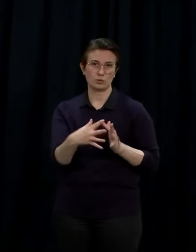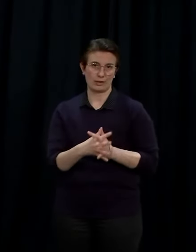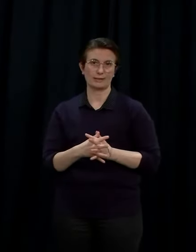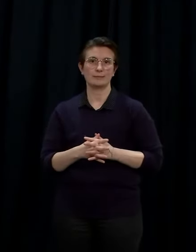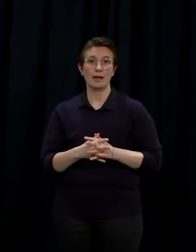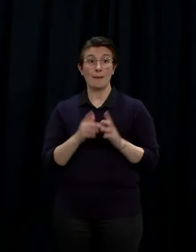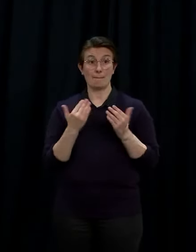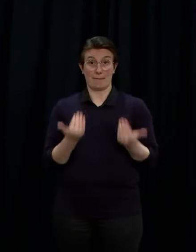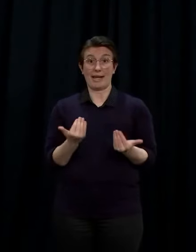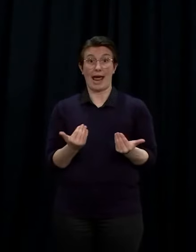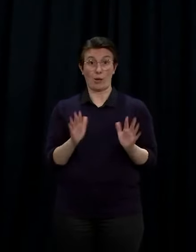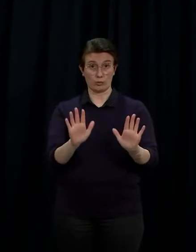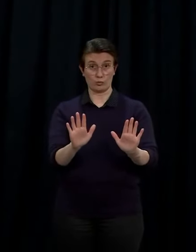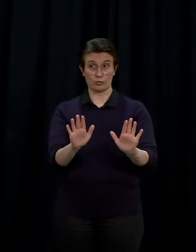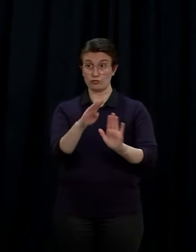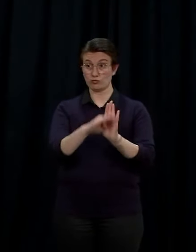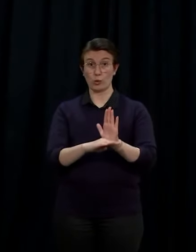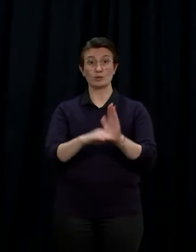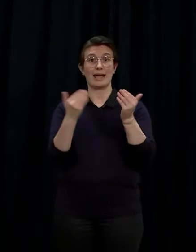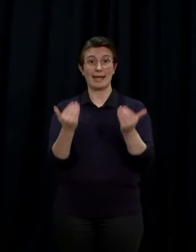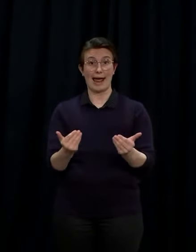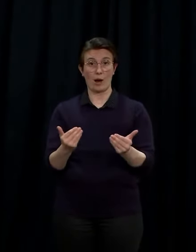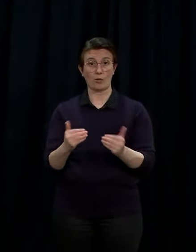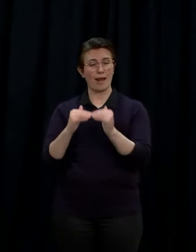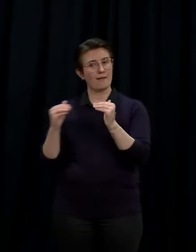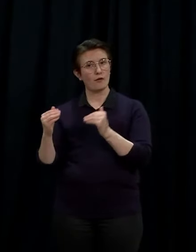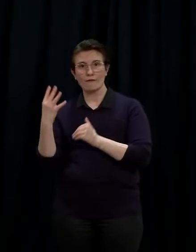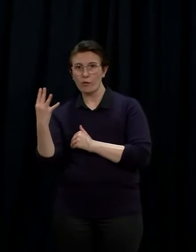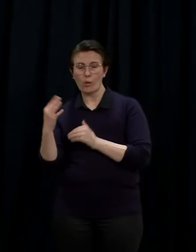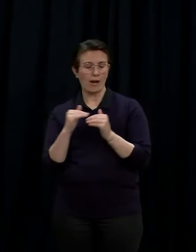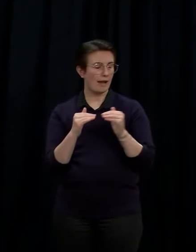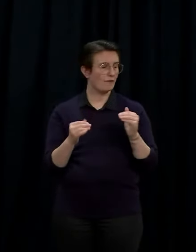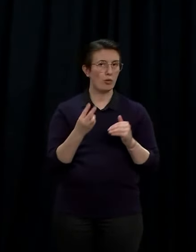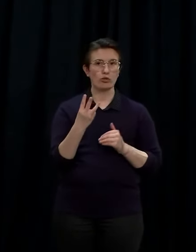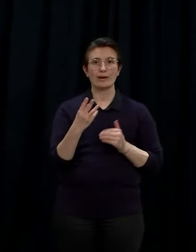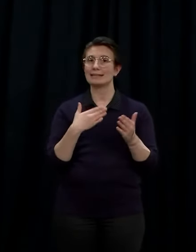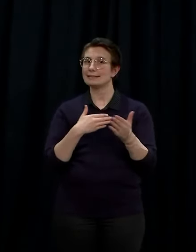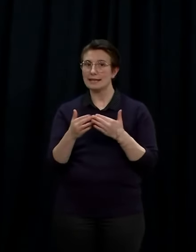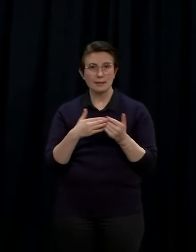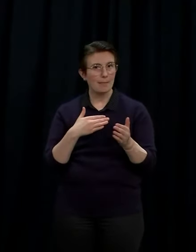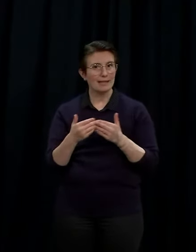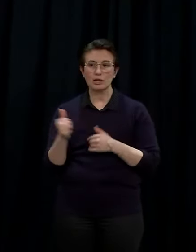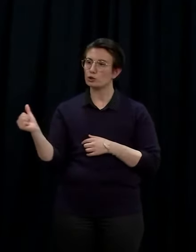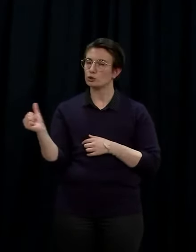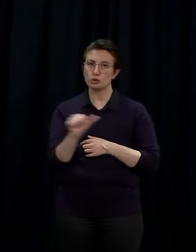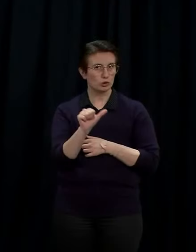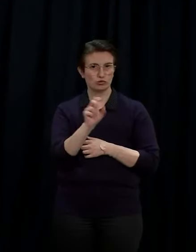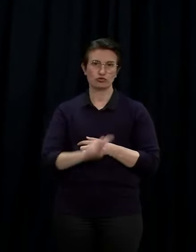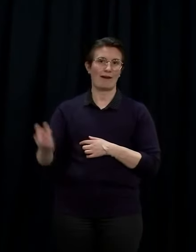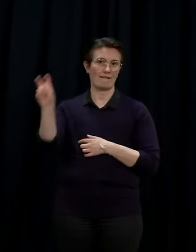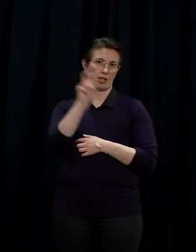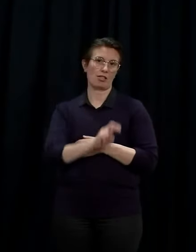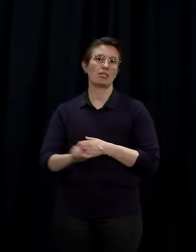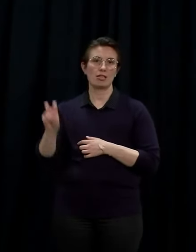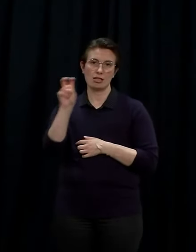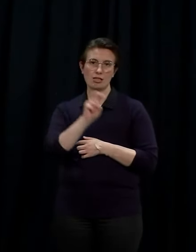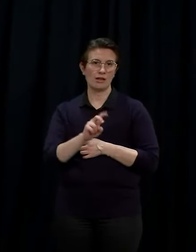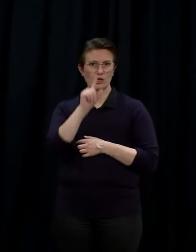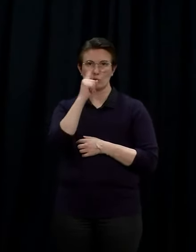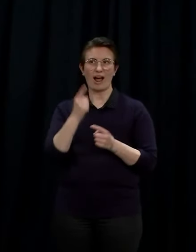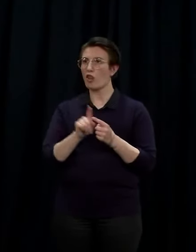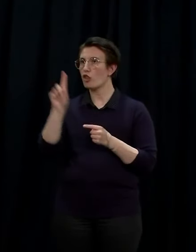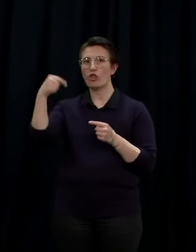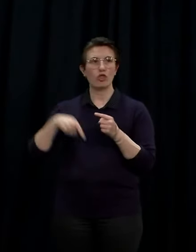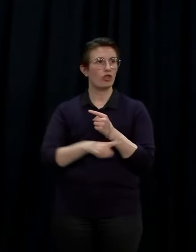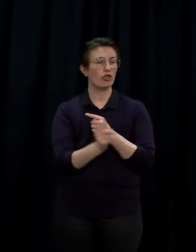should move. 3 or 4, both levels, don't allow regional travel. And so no one should be moving. There is no advantage